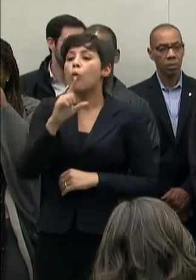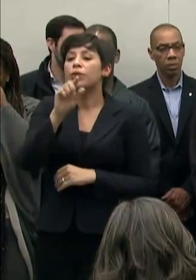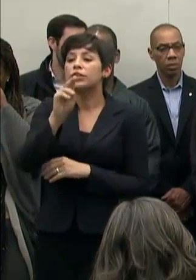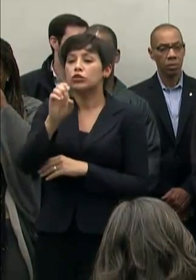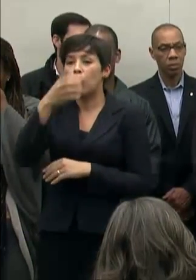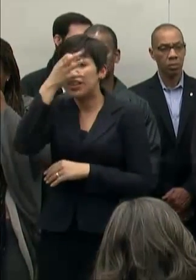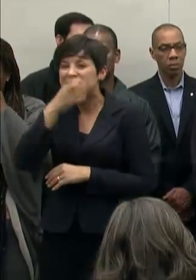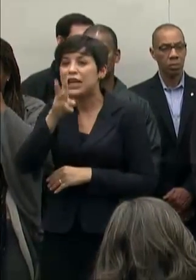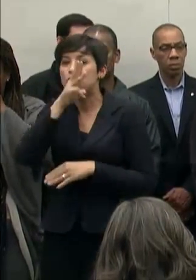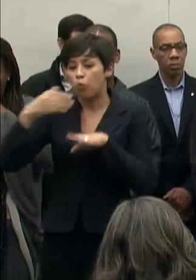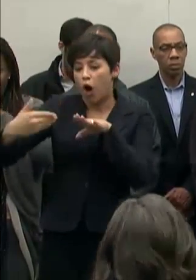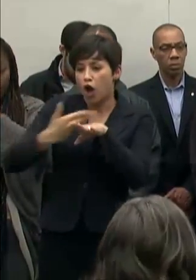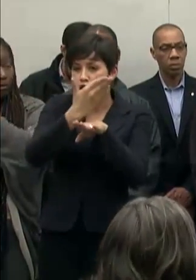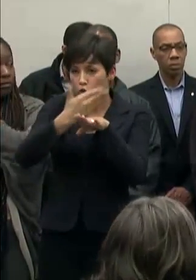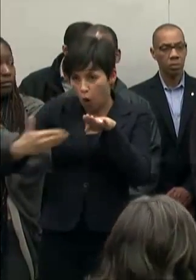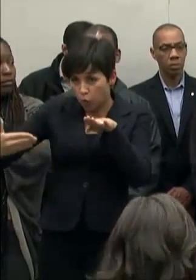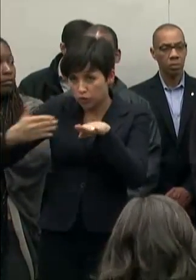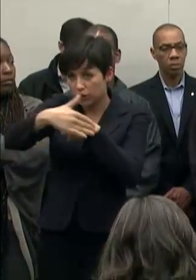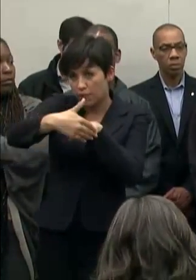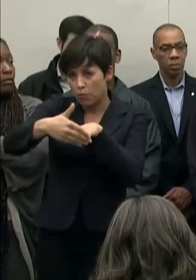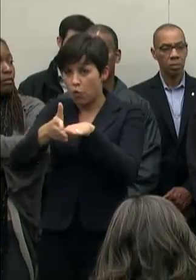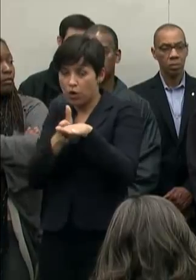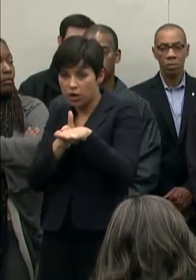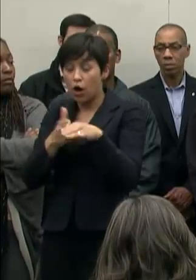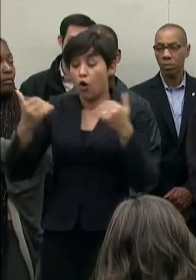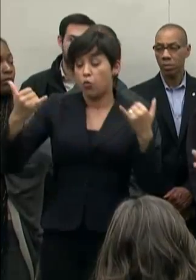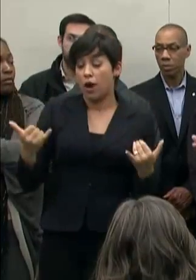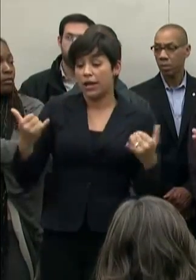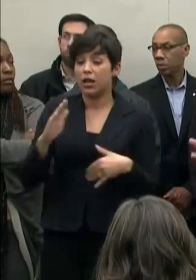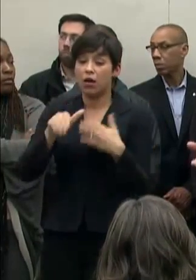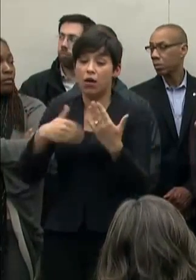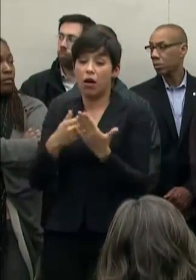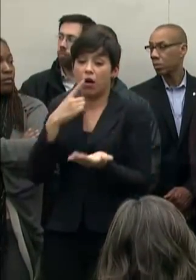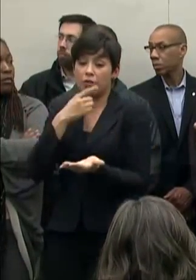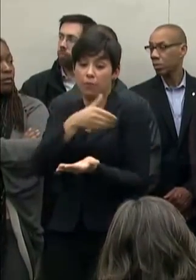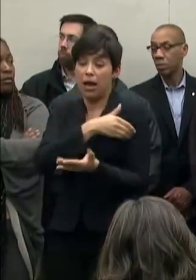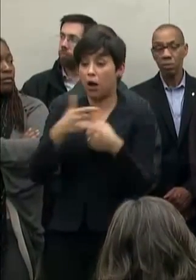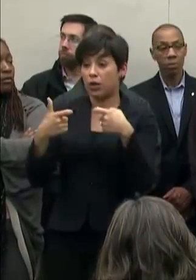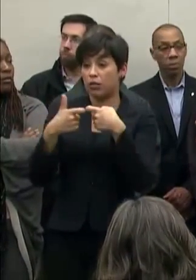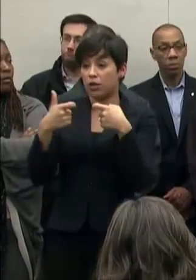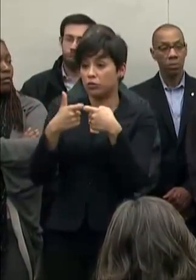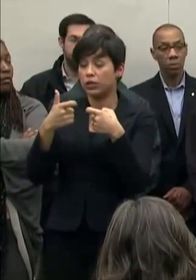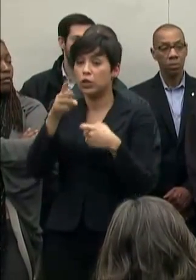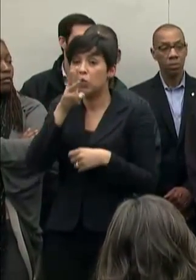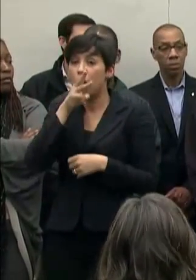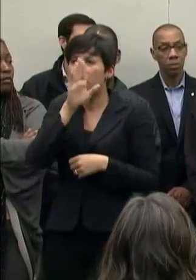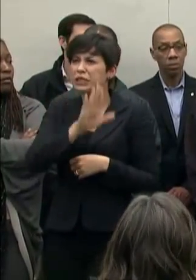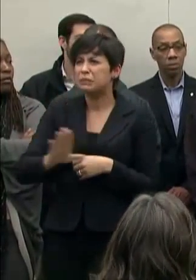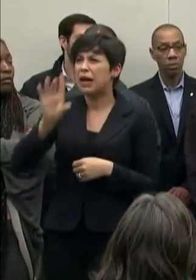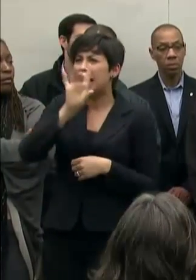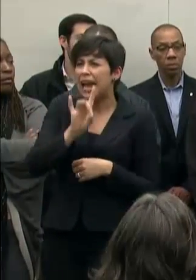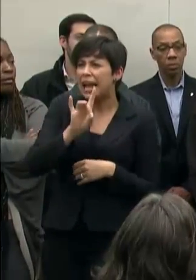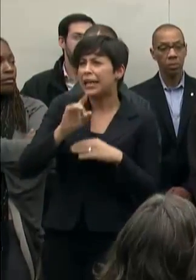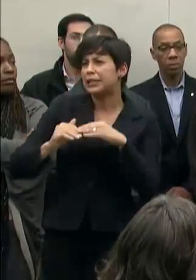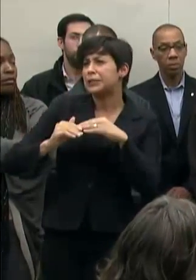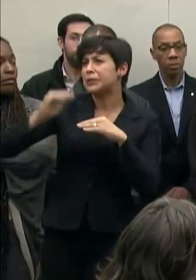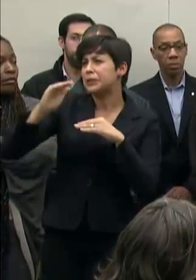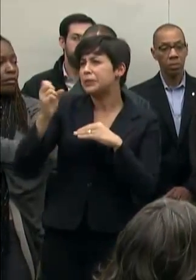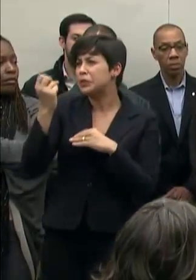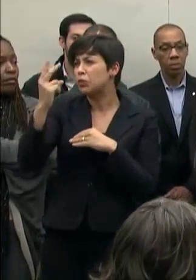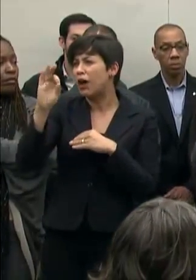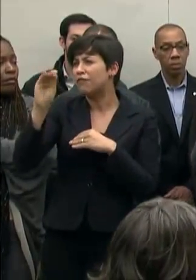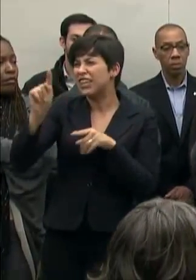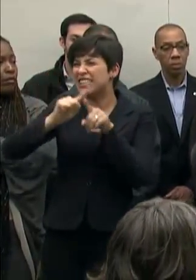need to do that. The surges are predicted to be 6, 8, 12 feet in different